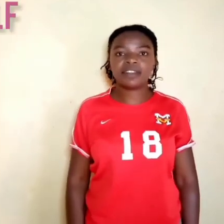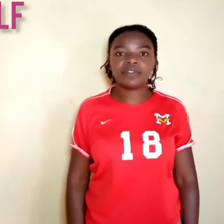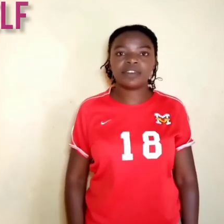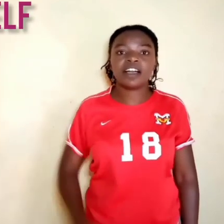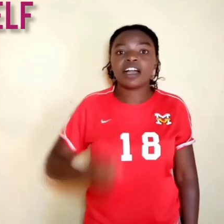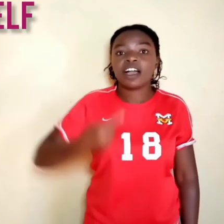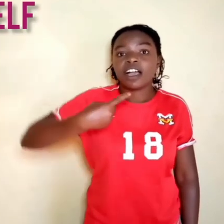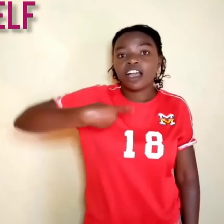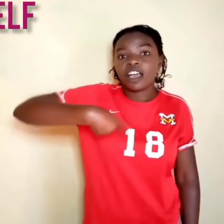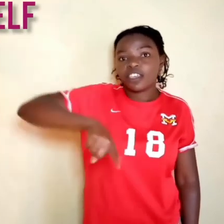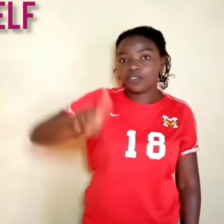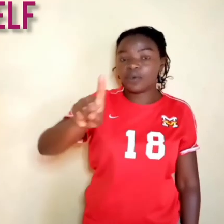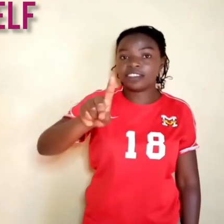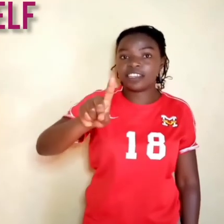Yourself, yourself,